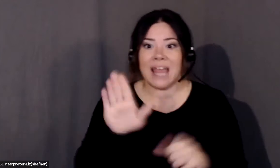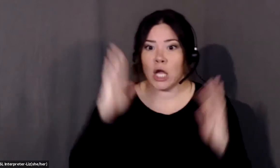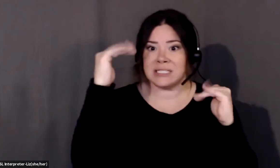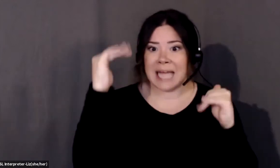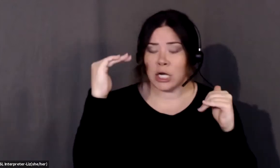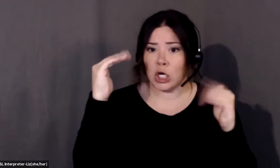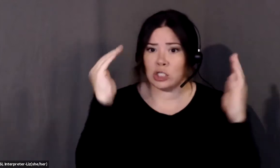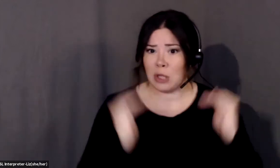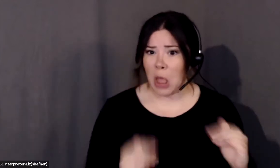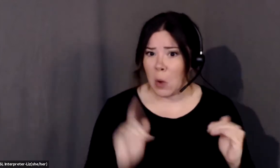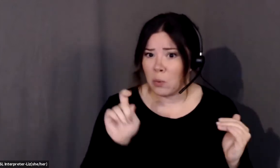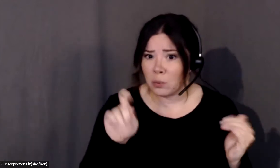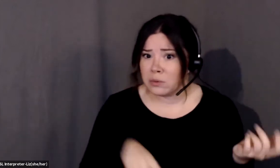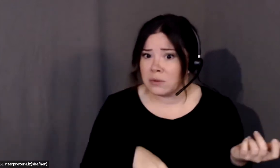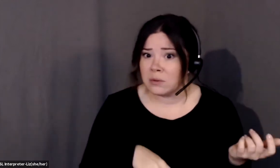If it does,